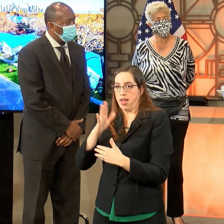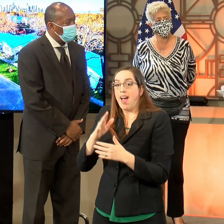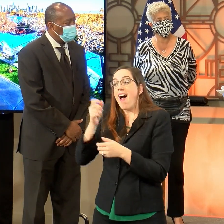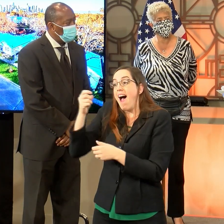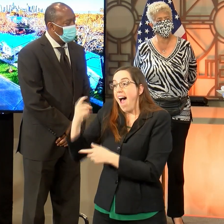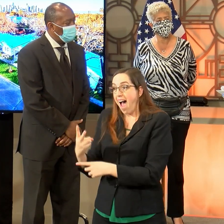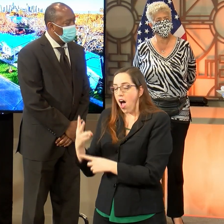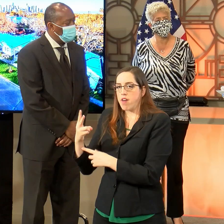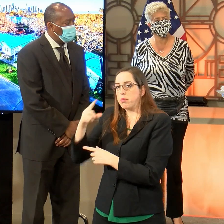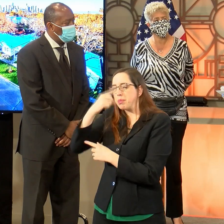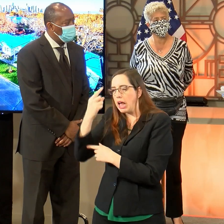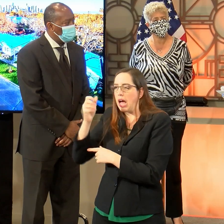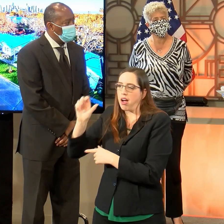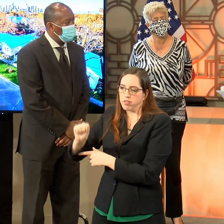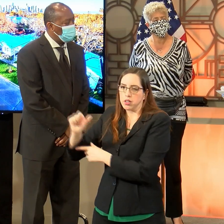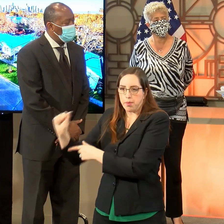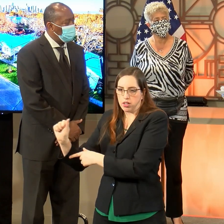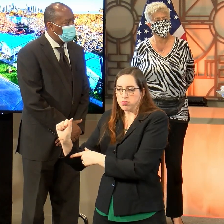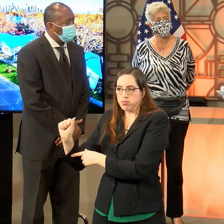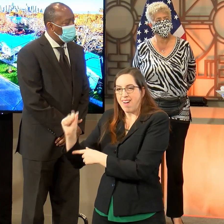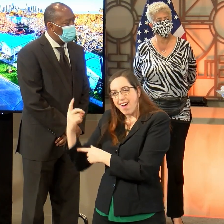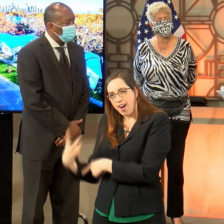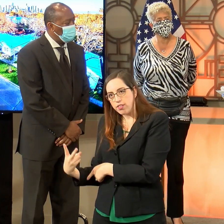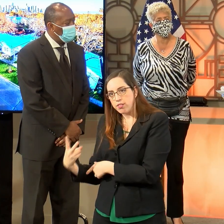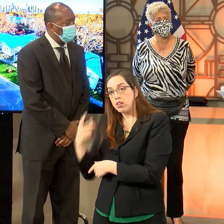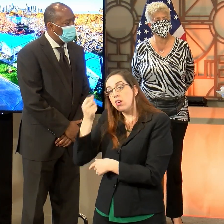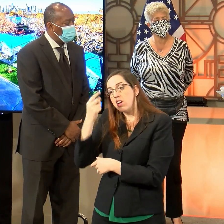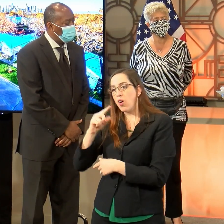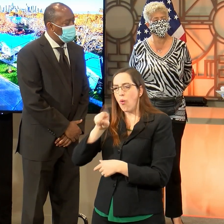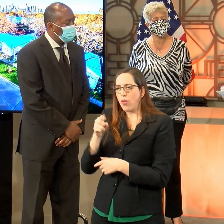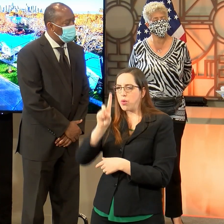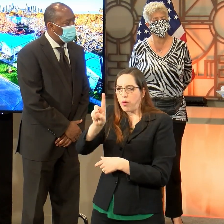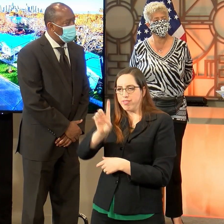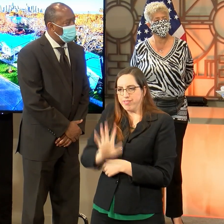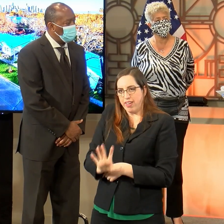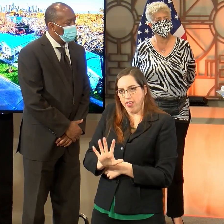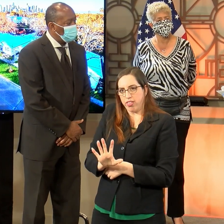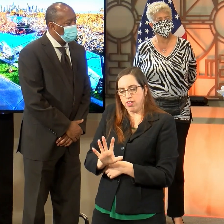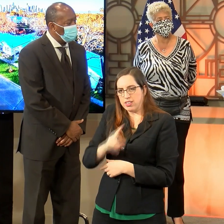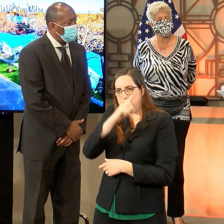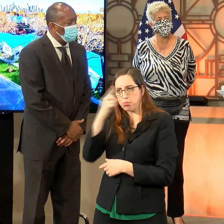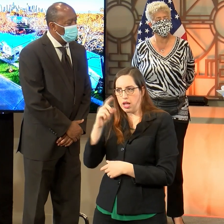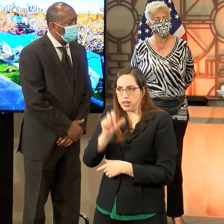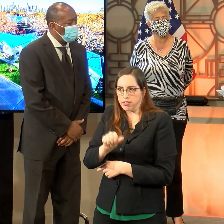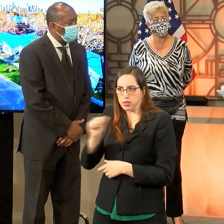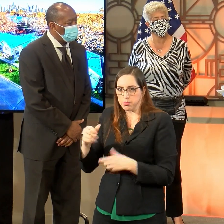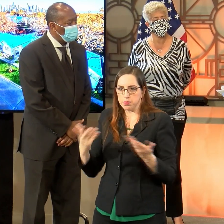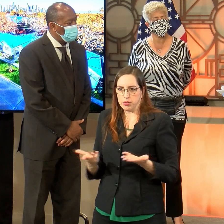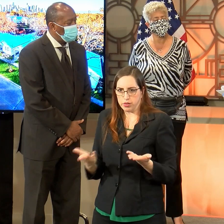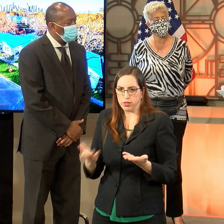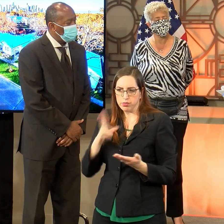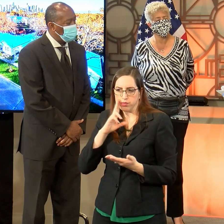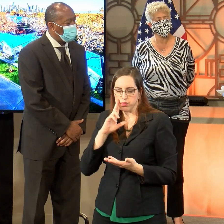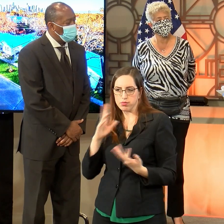Black or African American. Yet only about a fifth of our city's population is Black or African